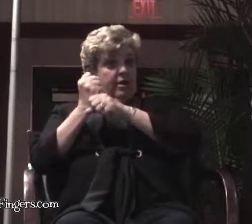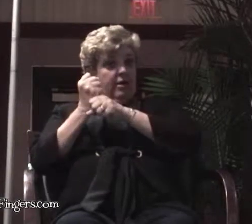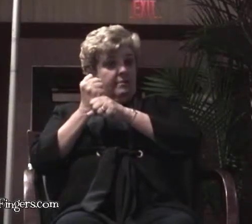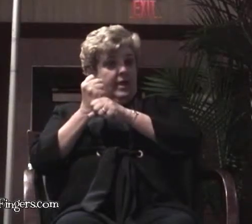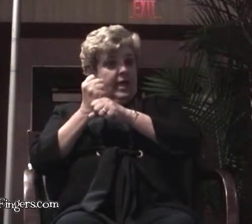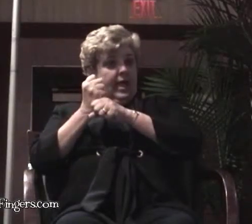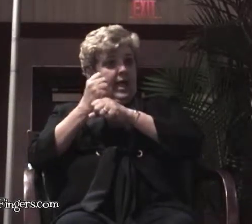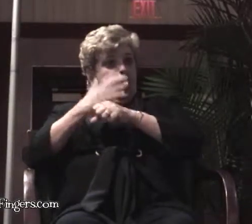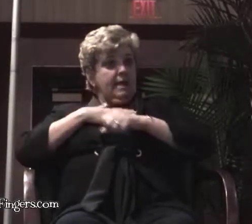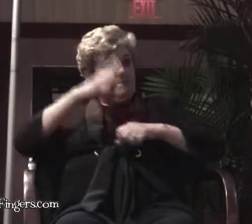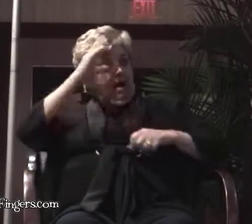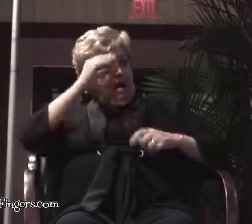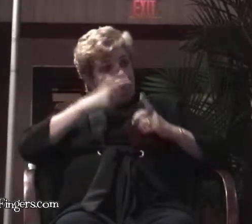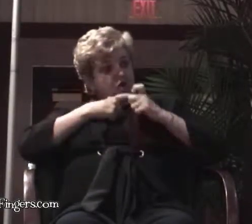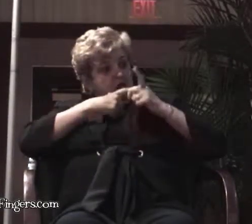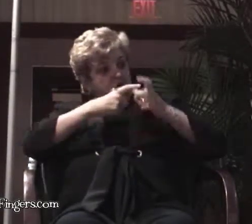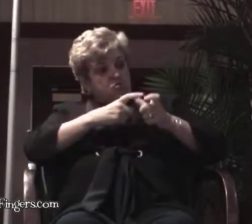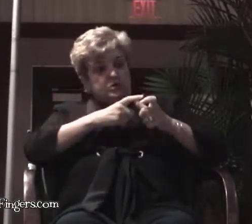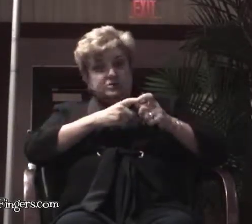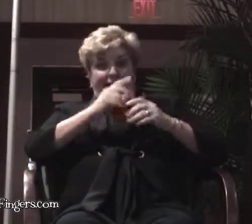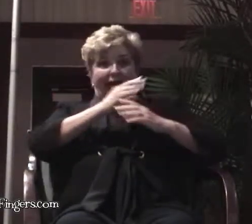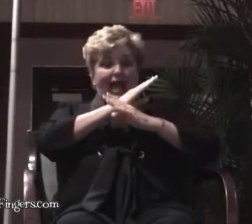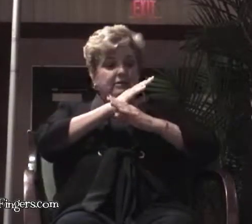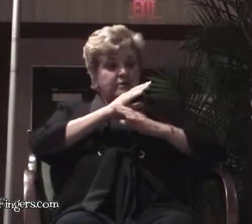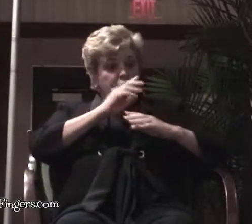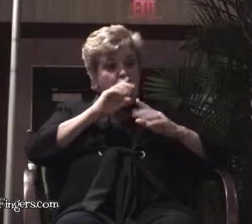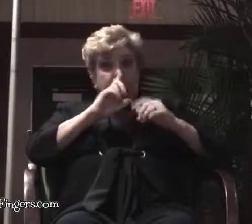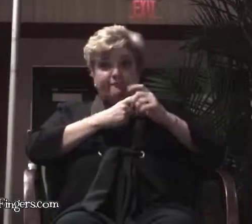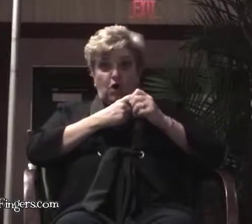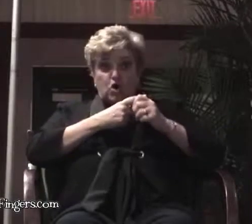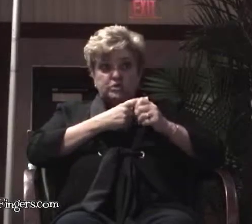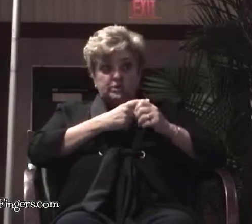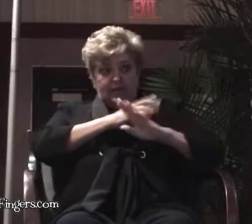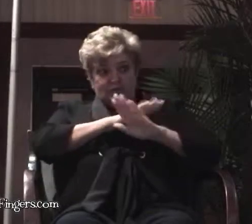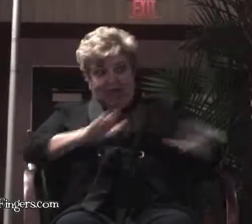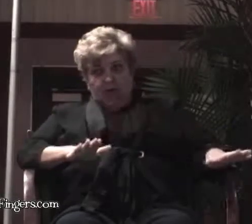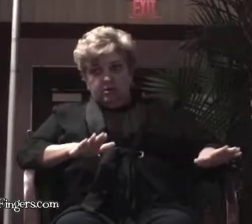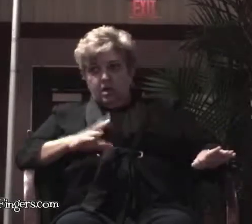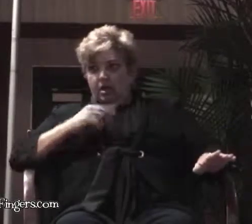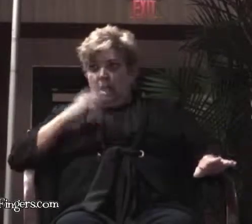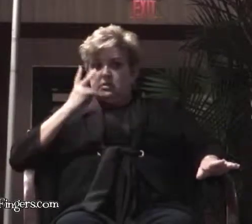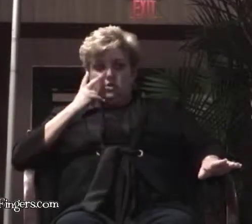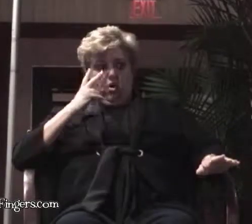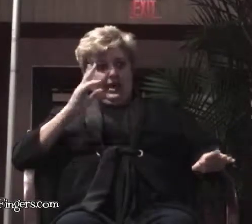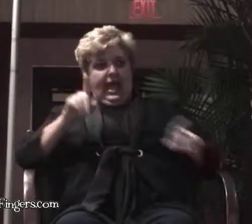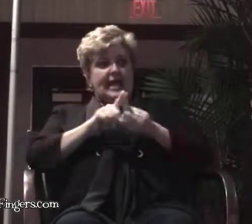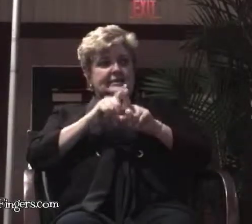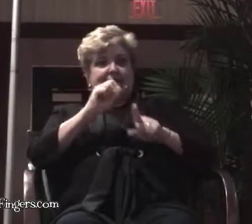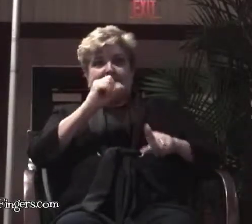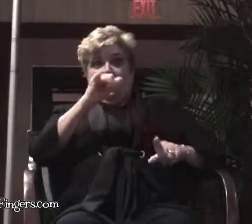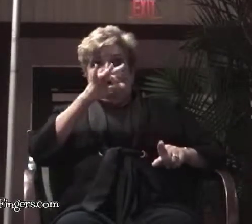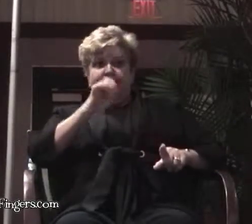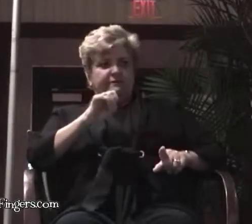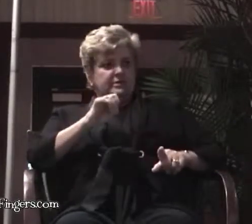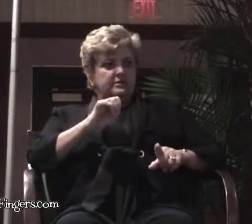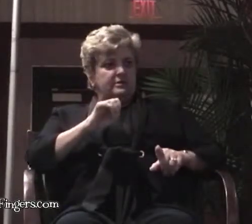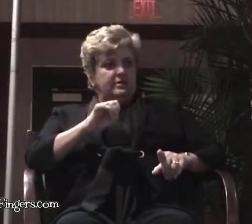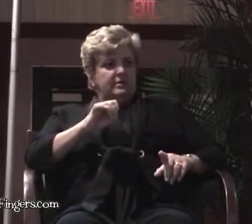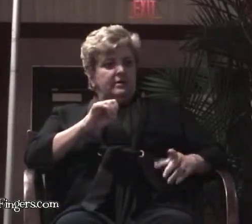first, and I saw him safe, well, I thought the umpire was on the take. I thought he's getting paid